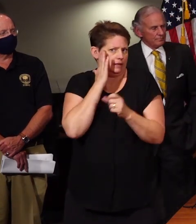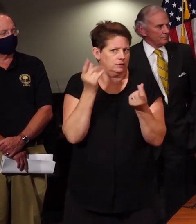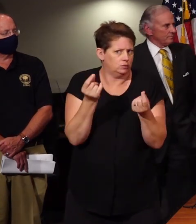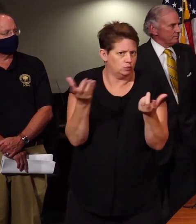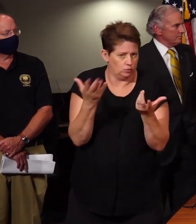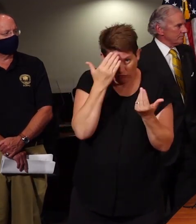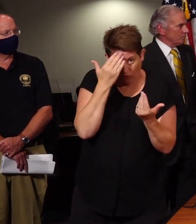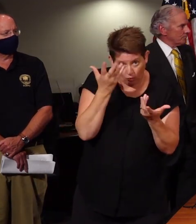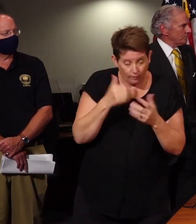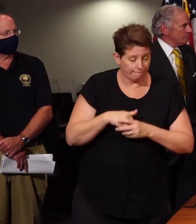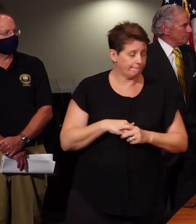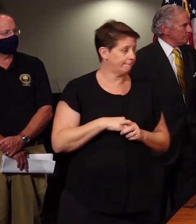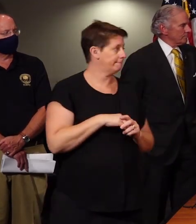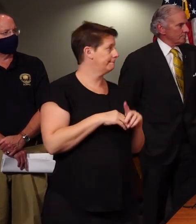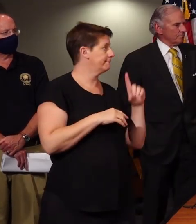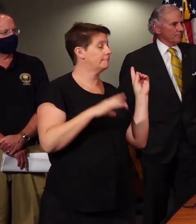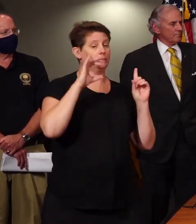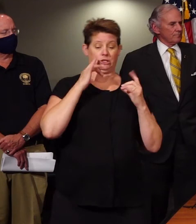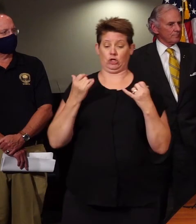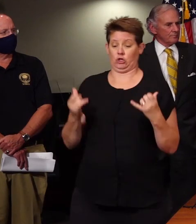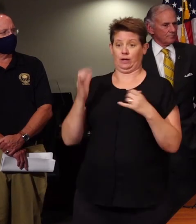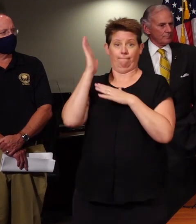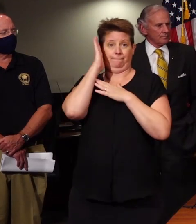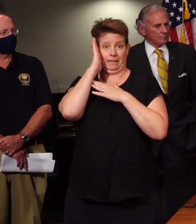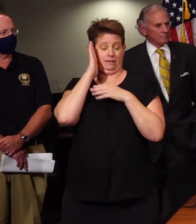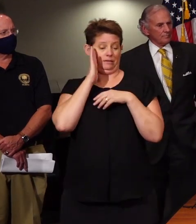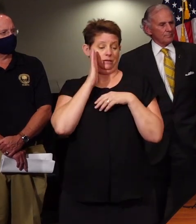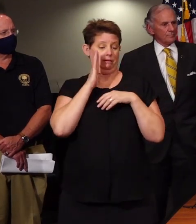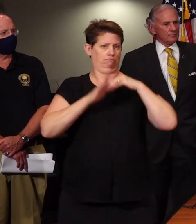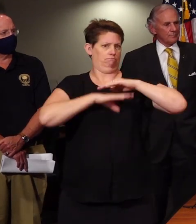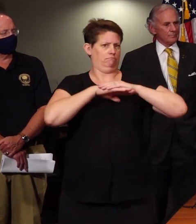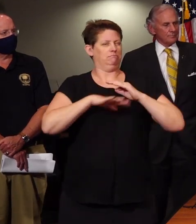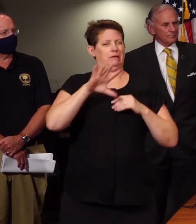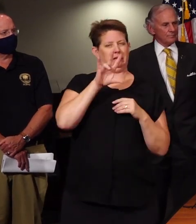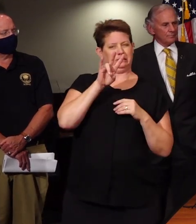I think the current bed capacity is about 75%,